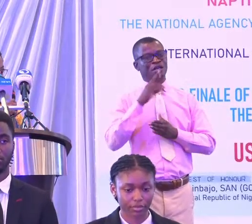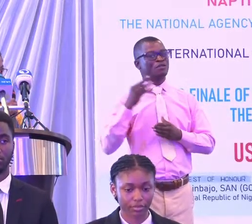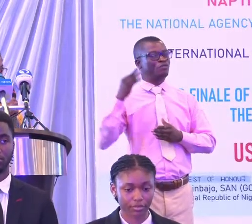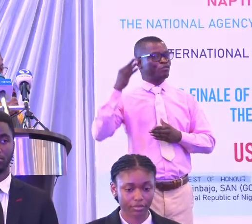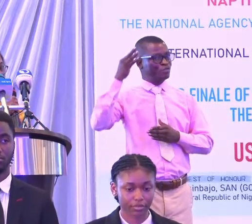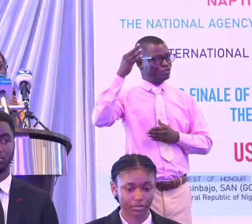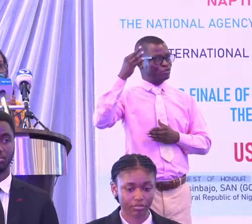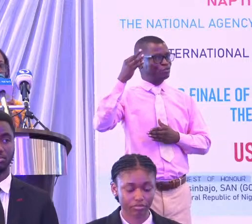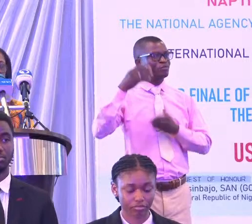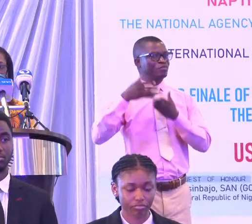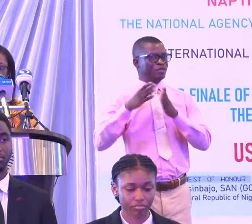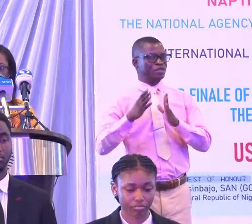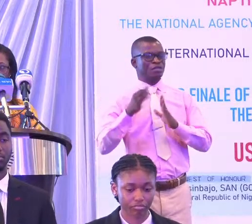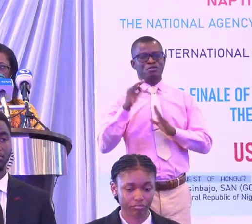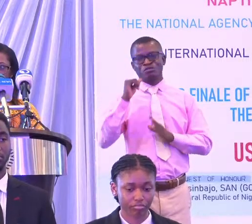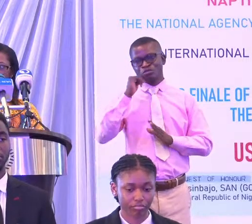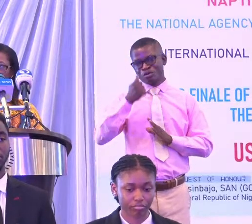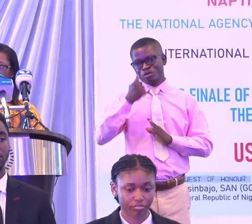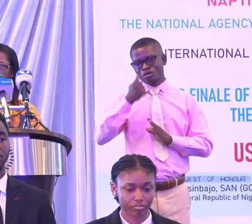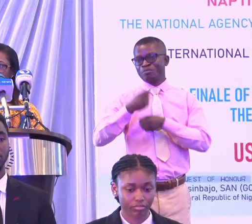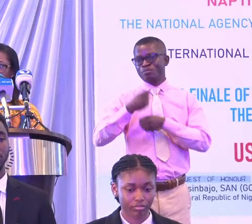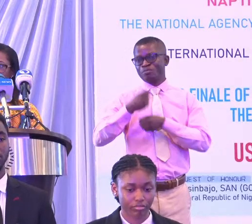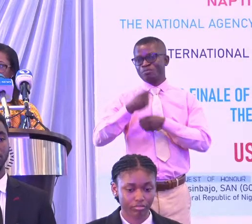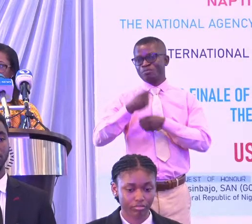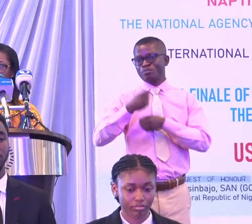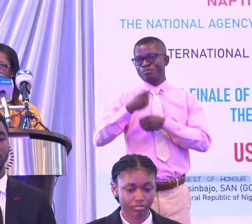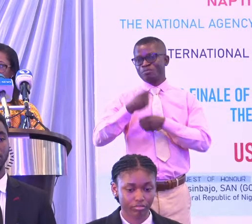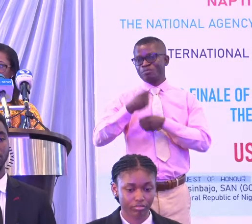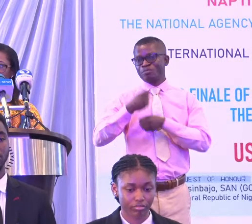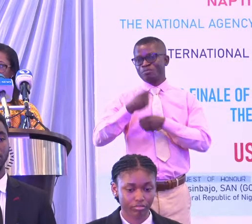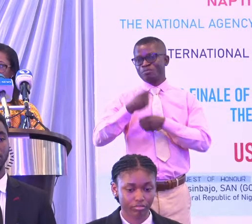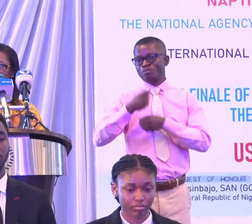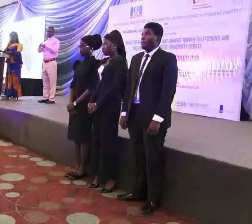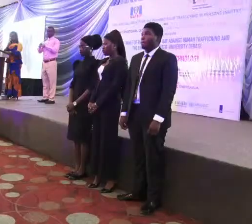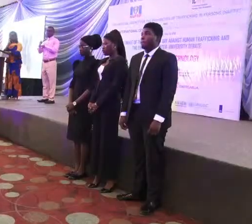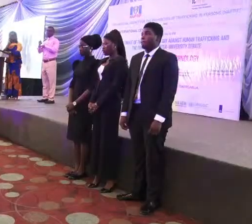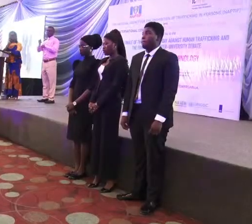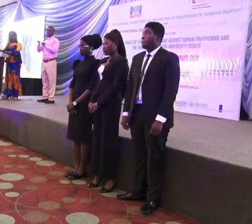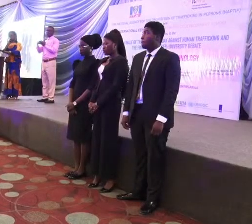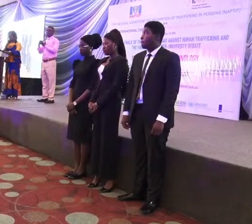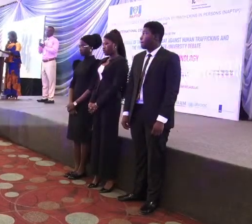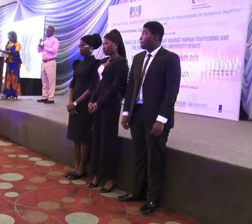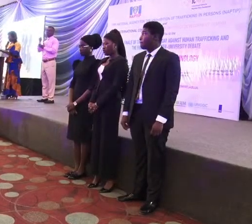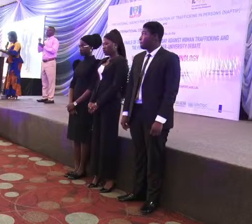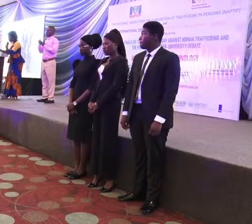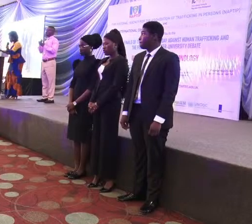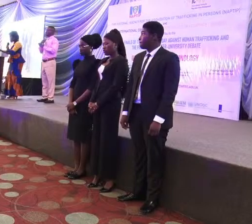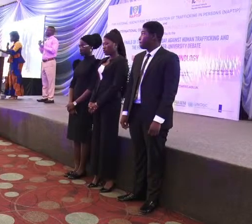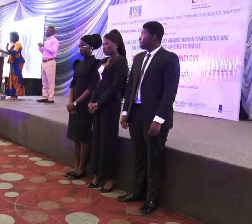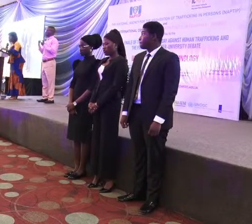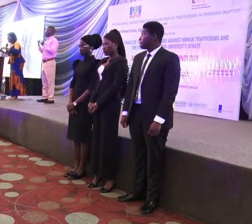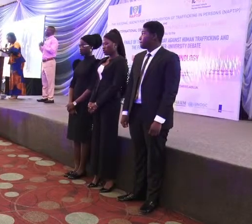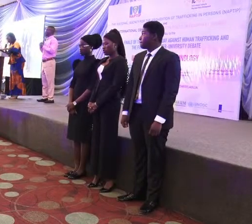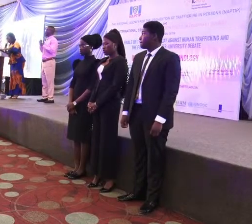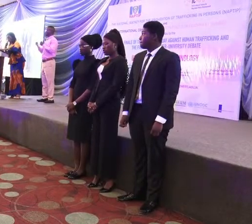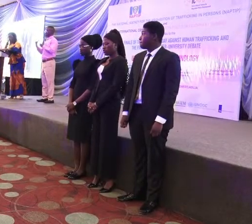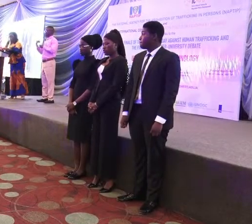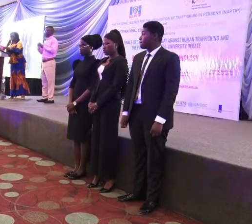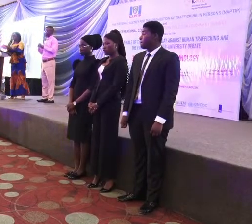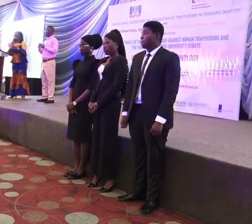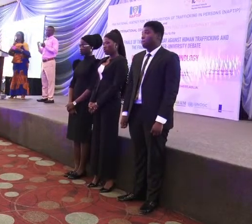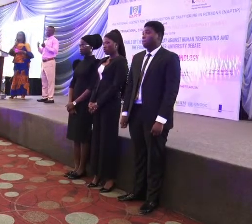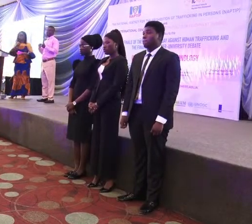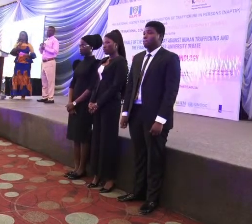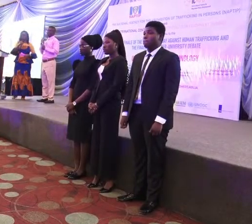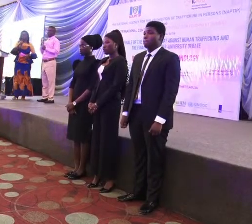start making sure that they understand the implications of all of this and how not to get involved. So we're going